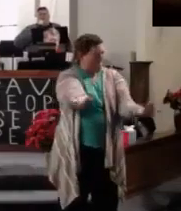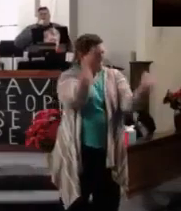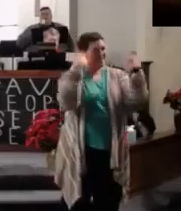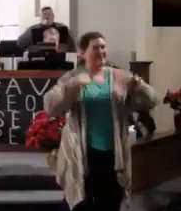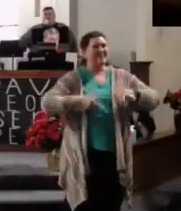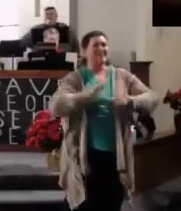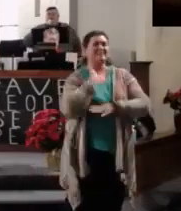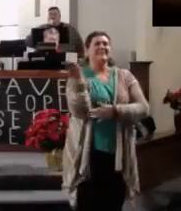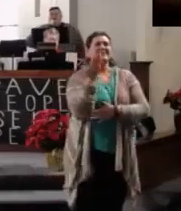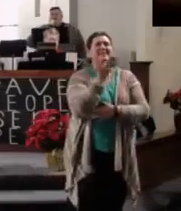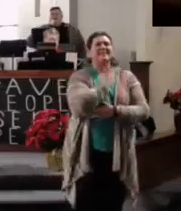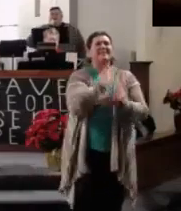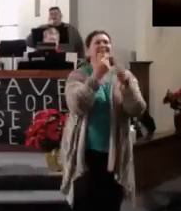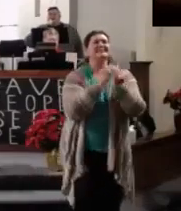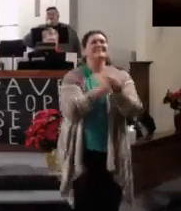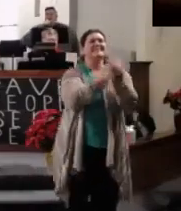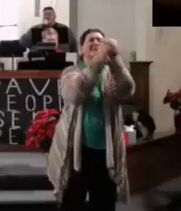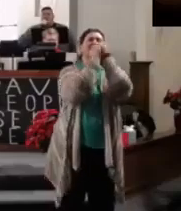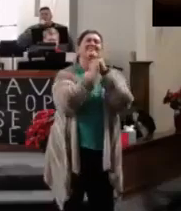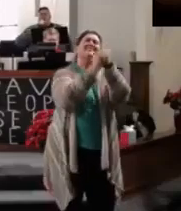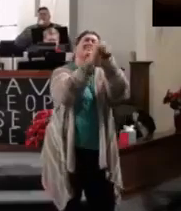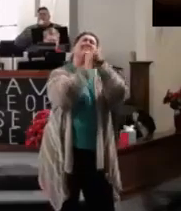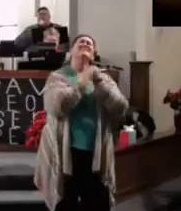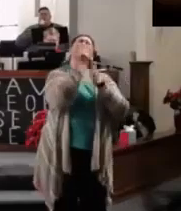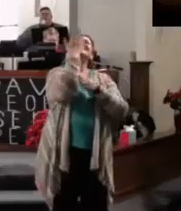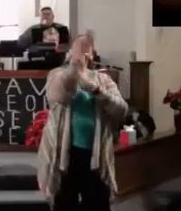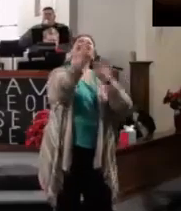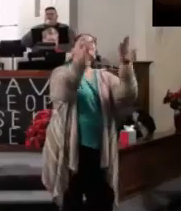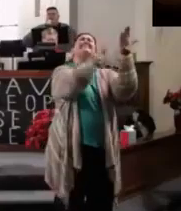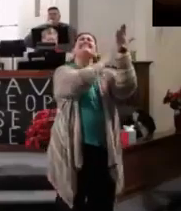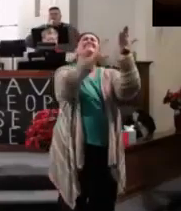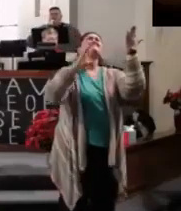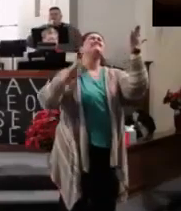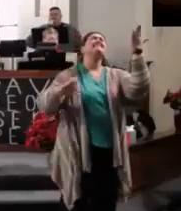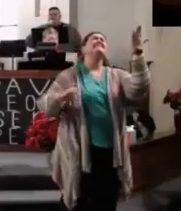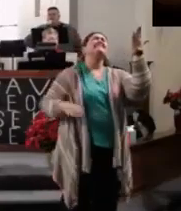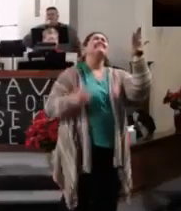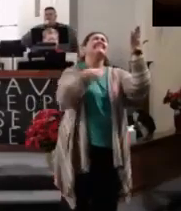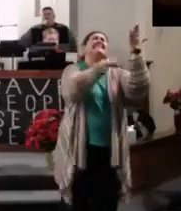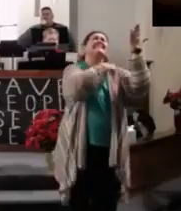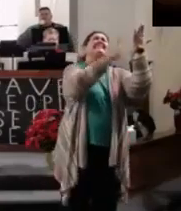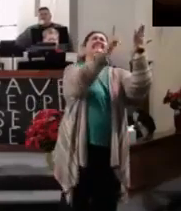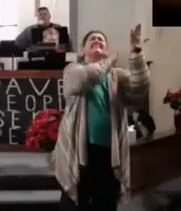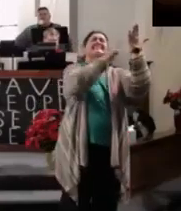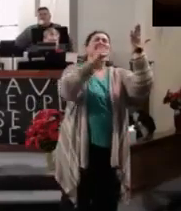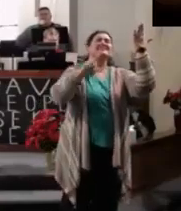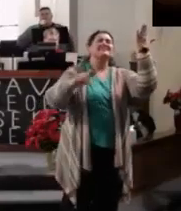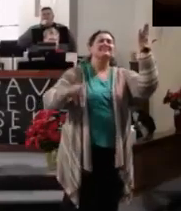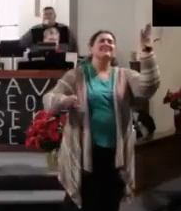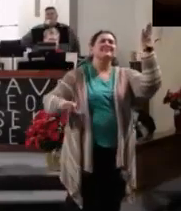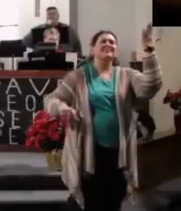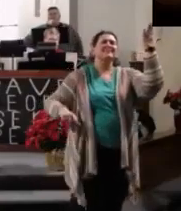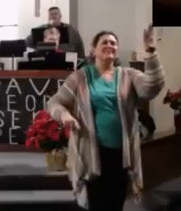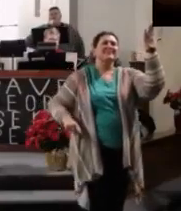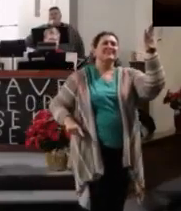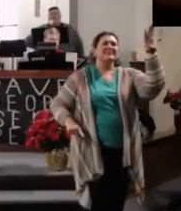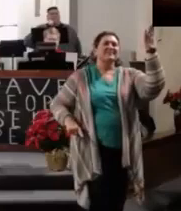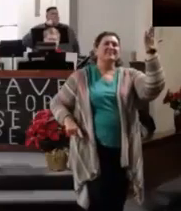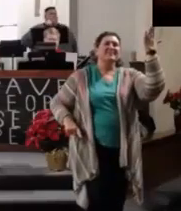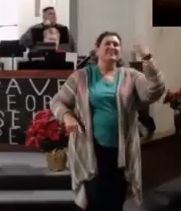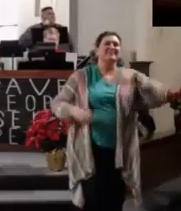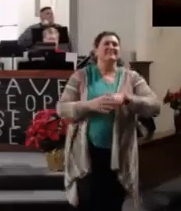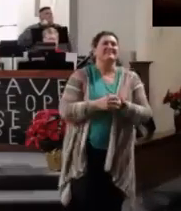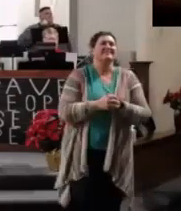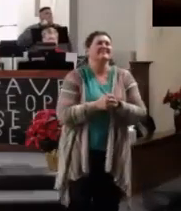O come, let us adore him. In Christ the